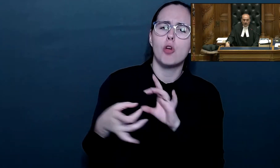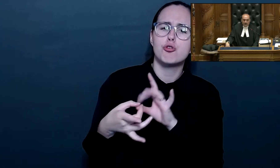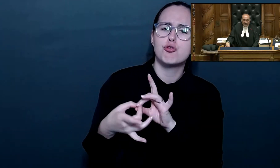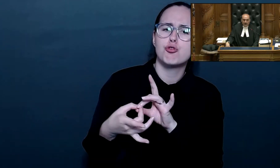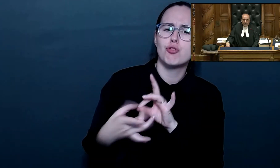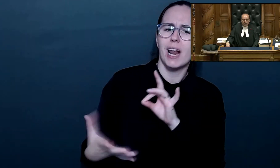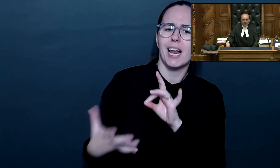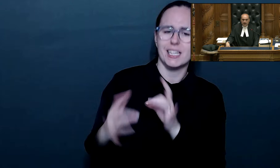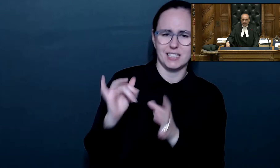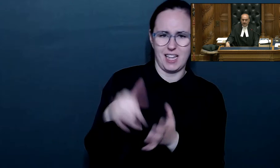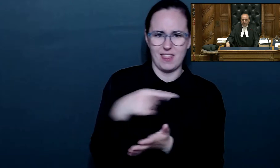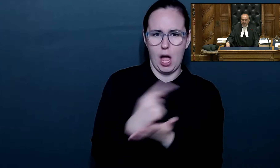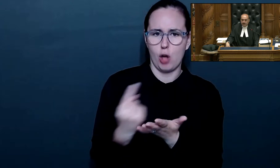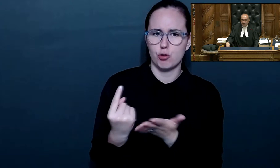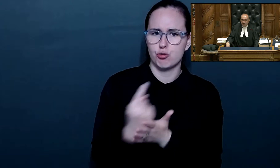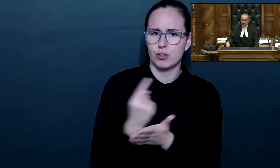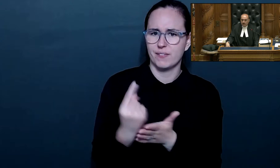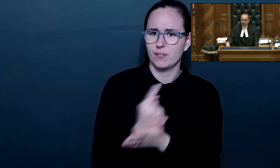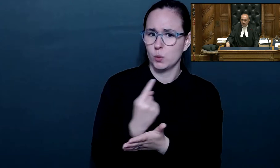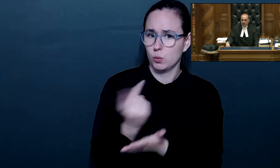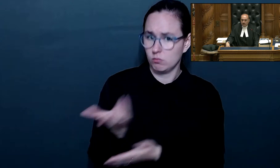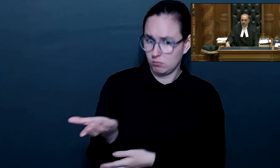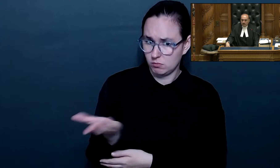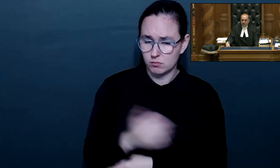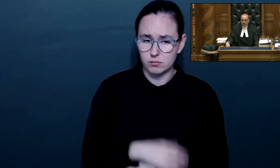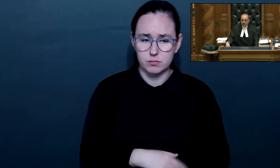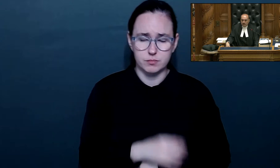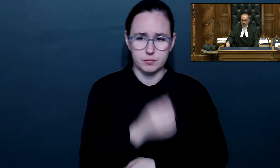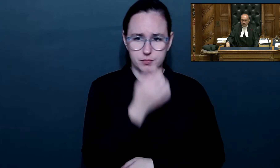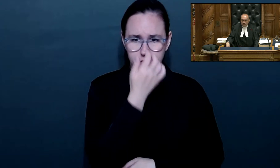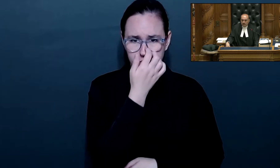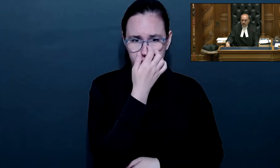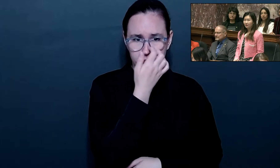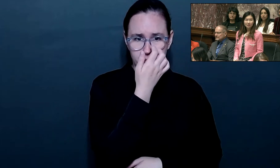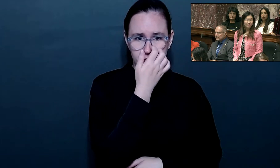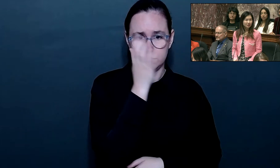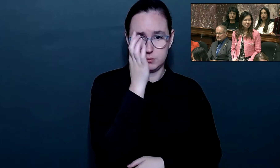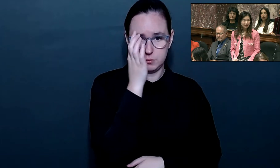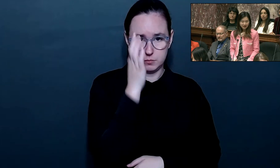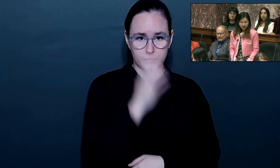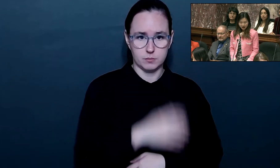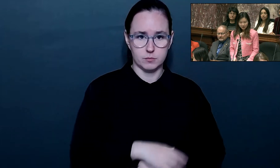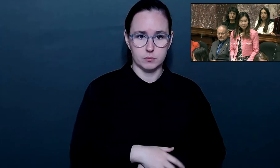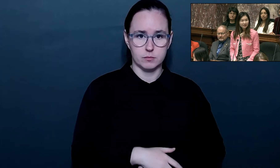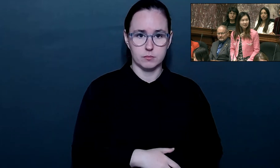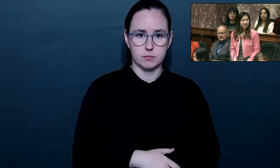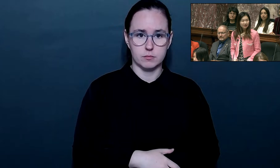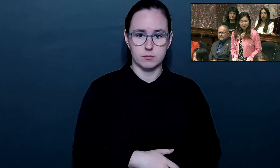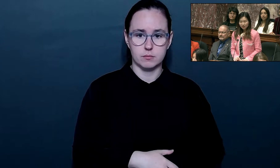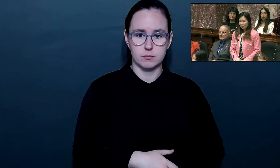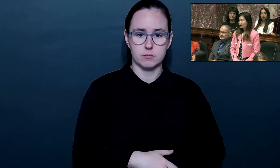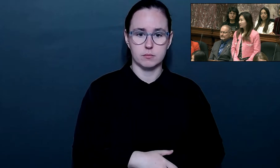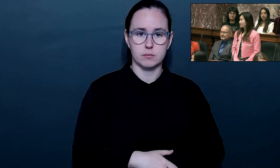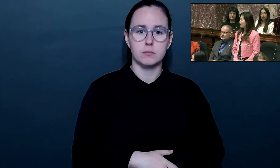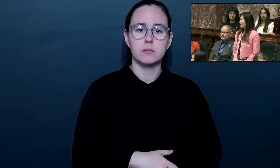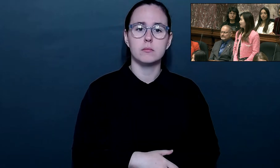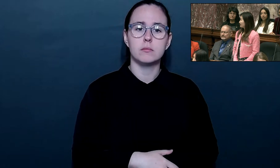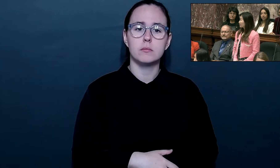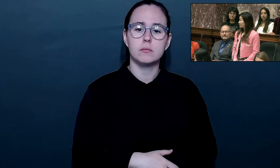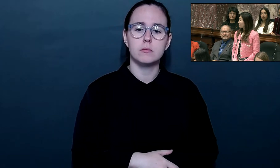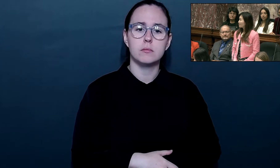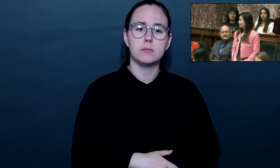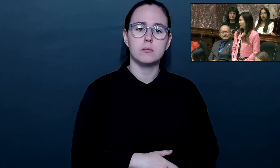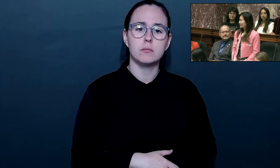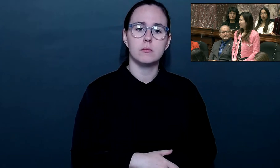Minister of Post-Secondary Education. Thank you, Honourable Speaker, and thank you so much to the member across for this question. Post-secondary institutions are